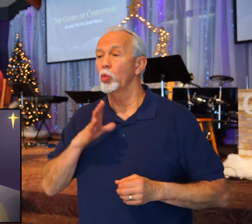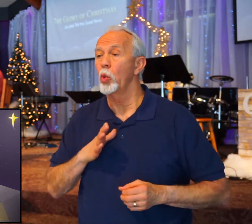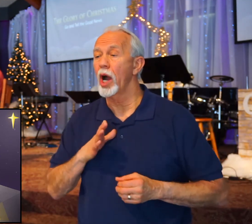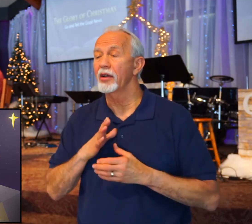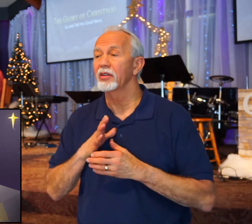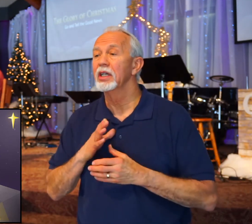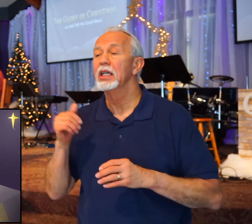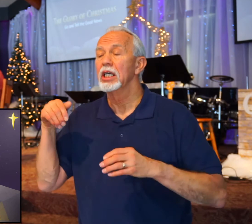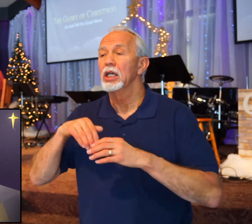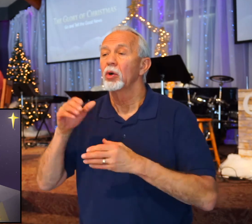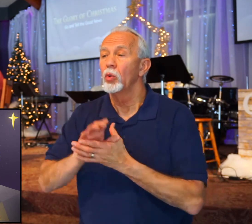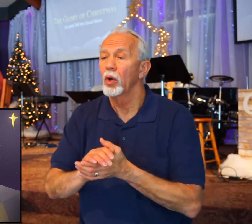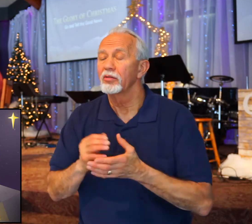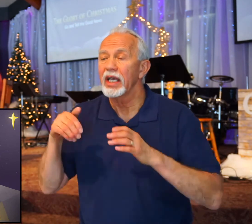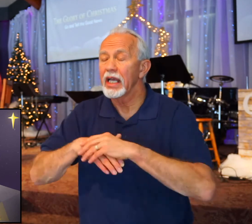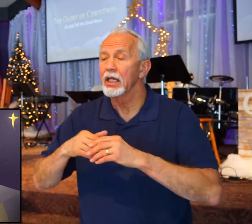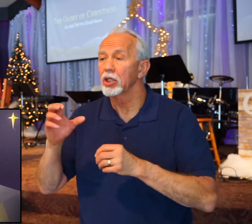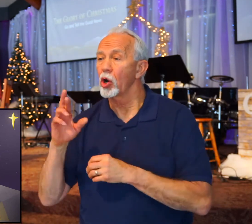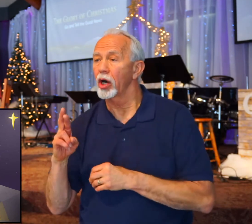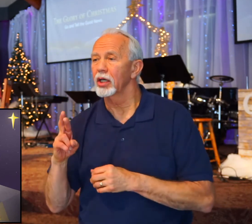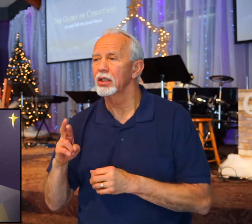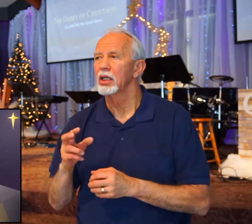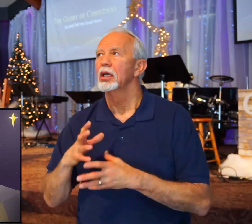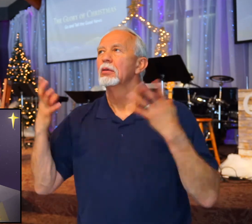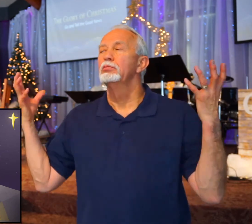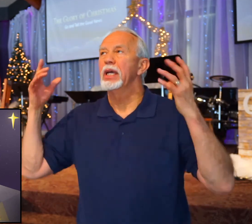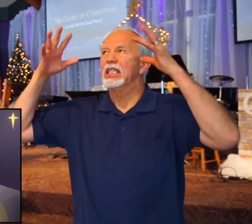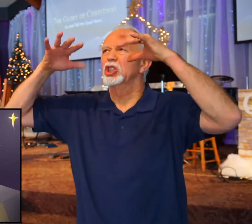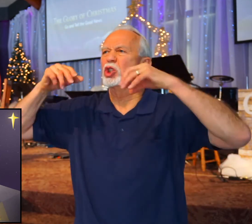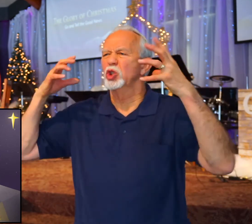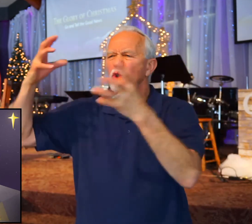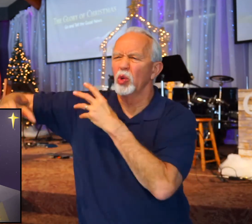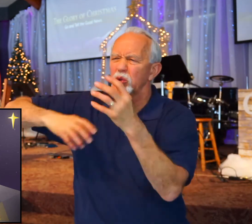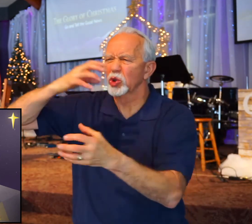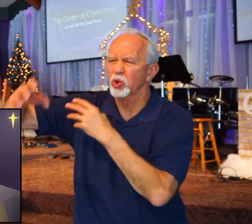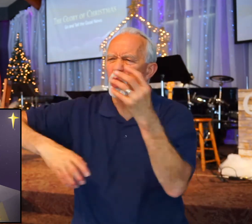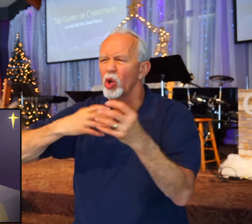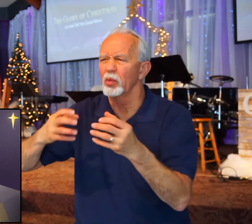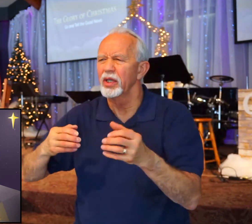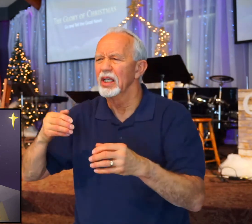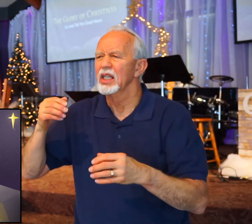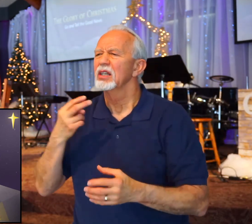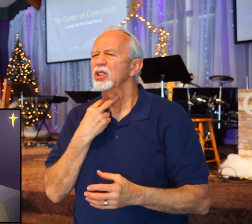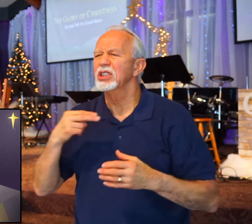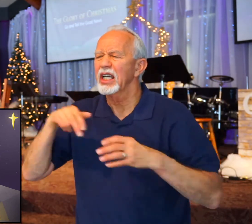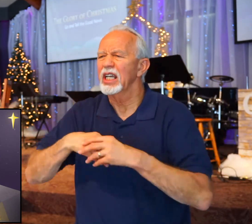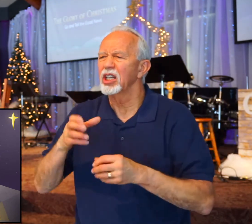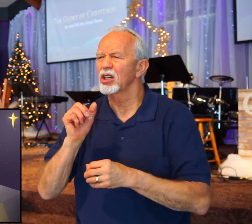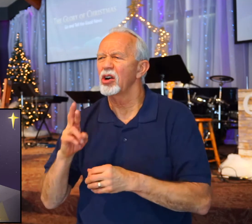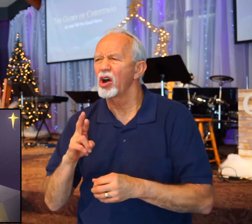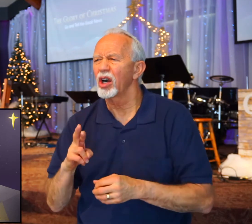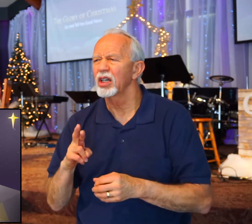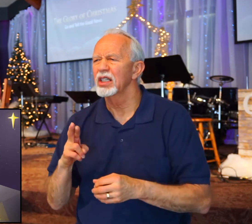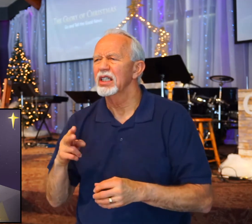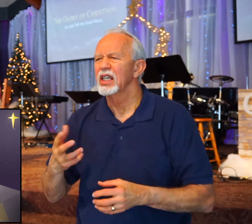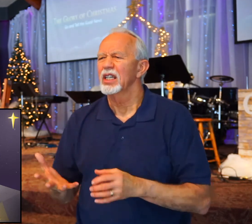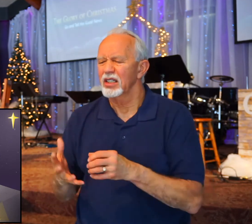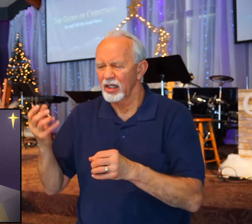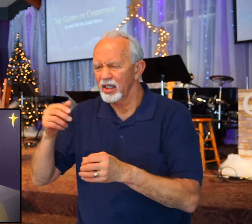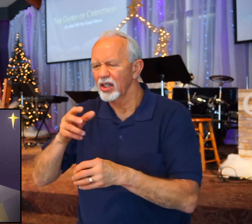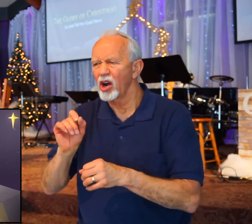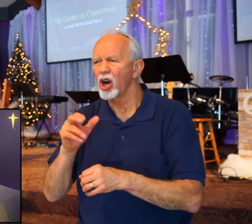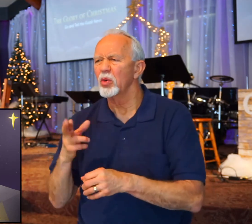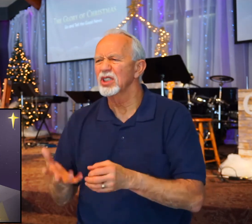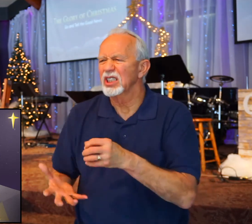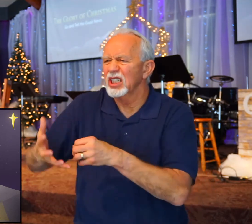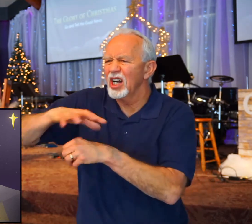a car. Huge snowstorm. They were stuck. Snow was piling up. They had nowhere to go.